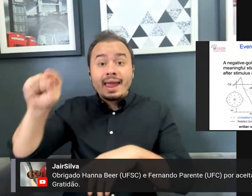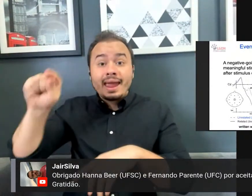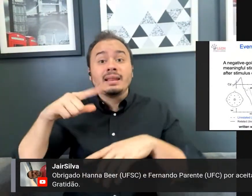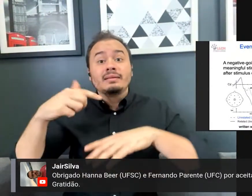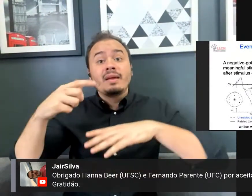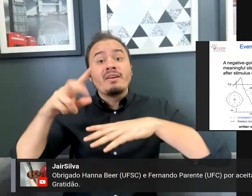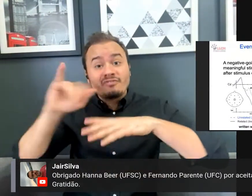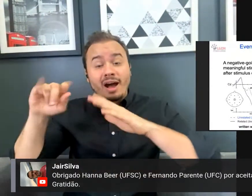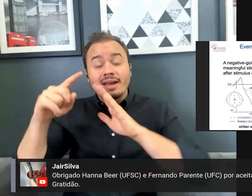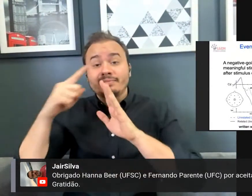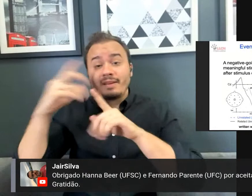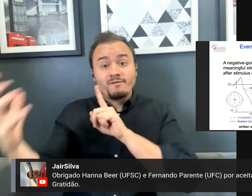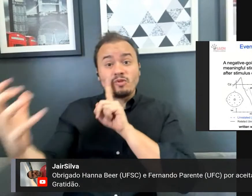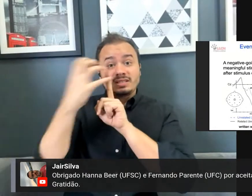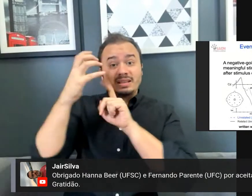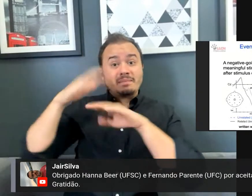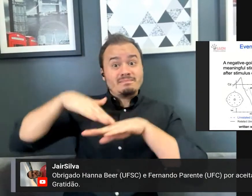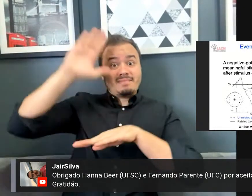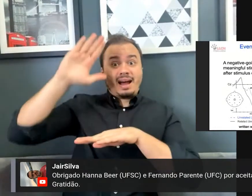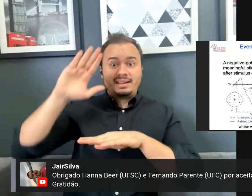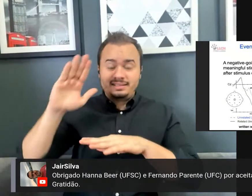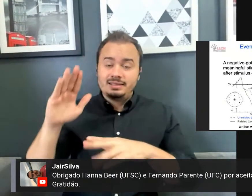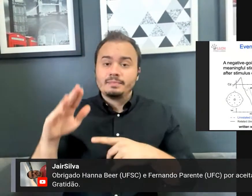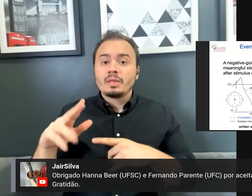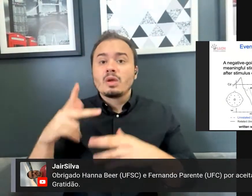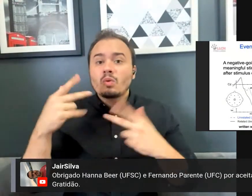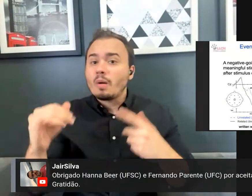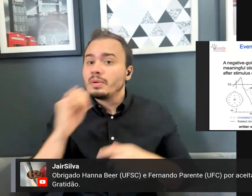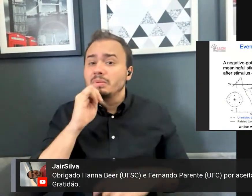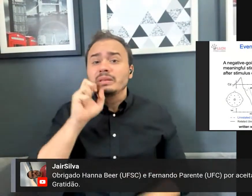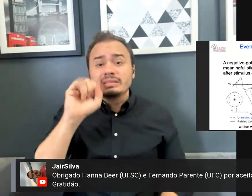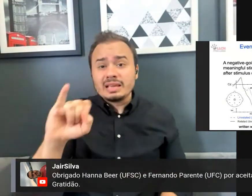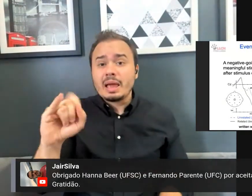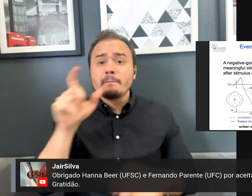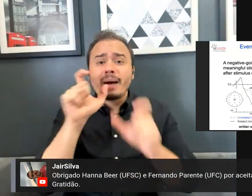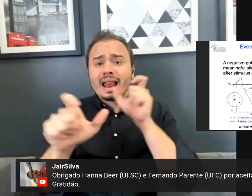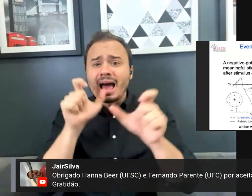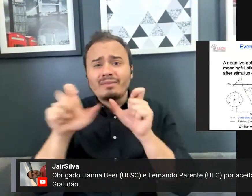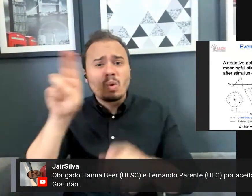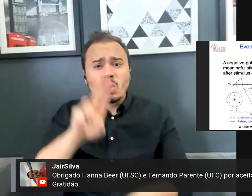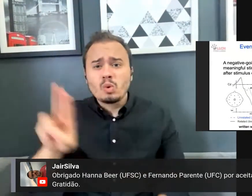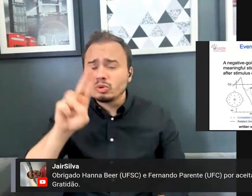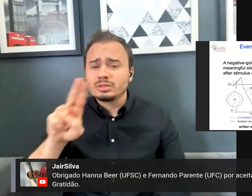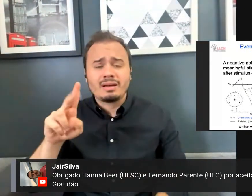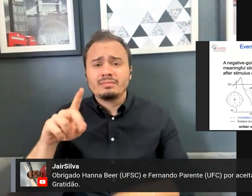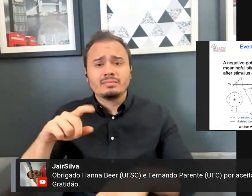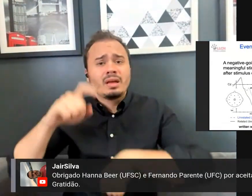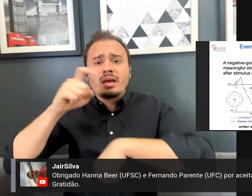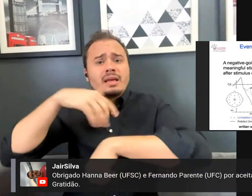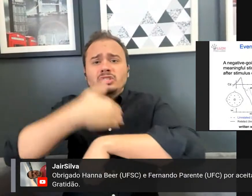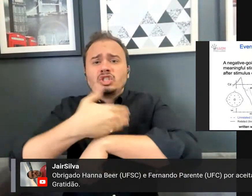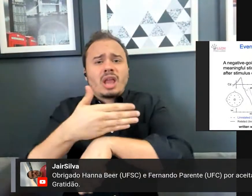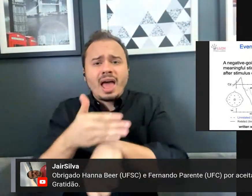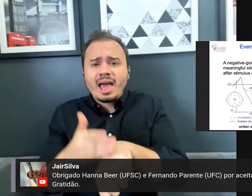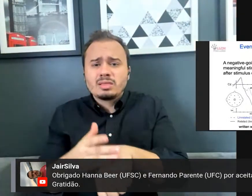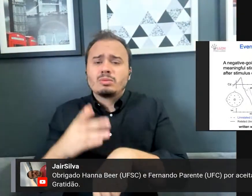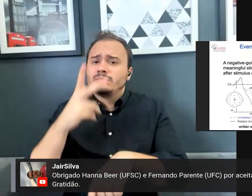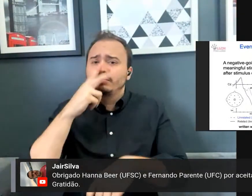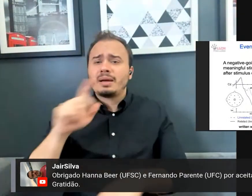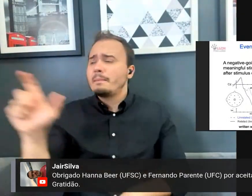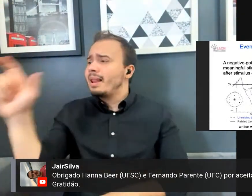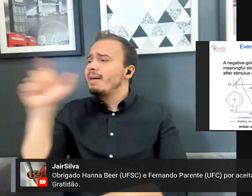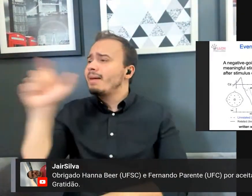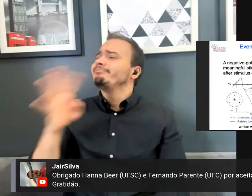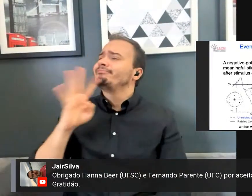their representations. You get a larger N400. Interestingly, concrete words also show a